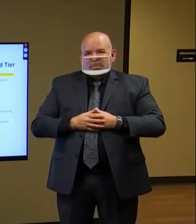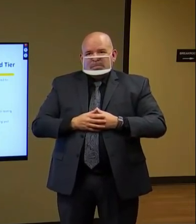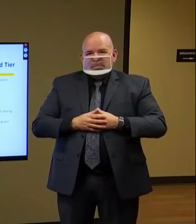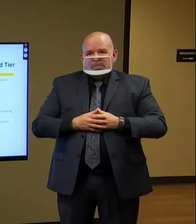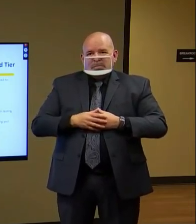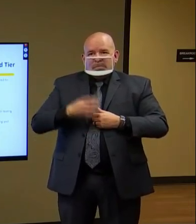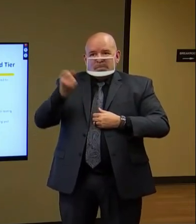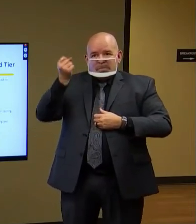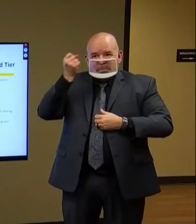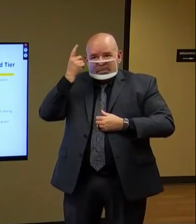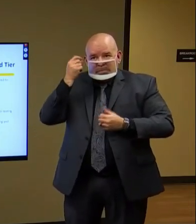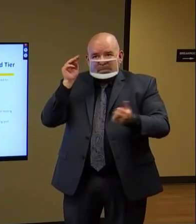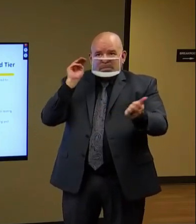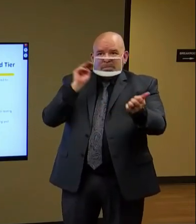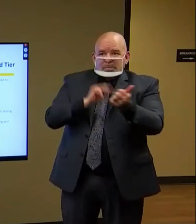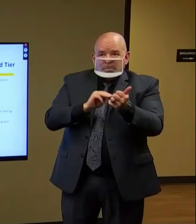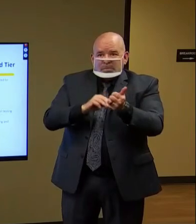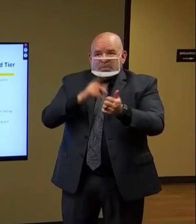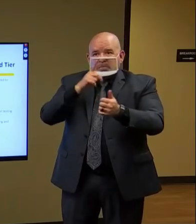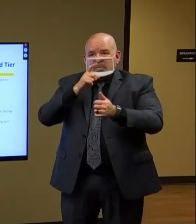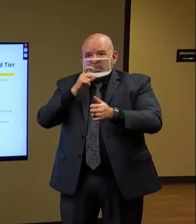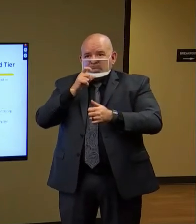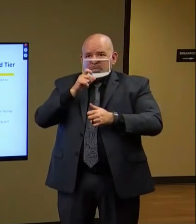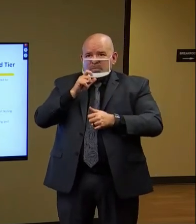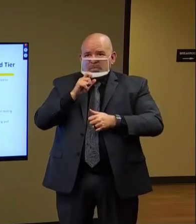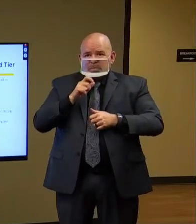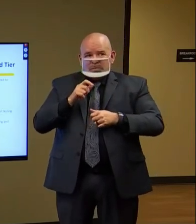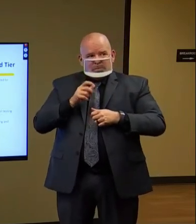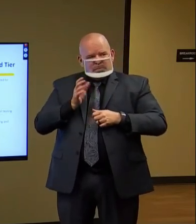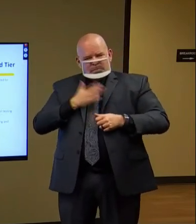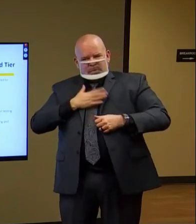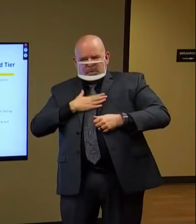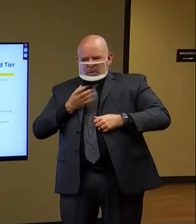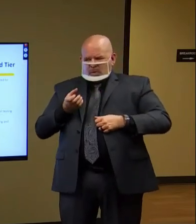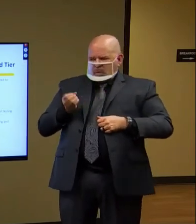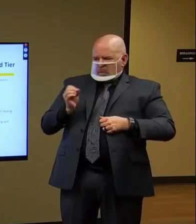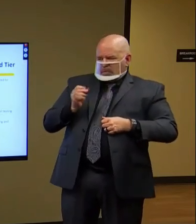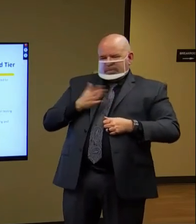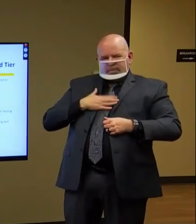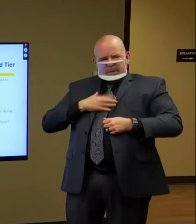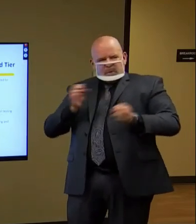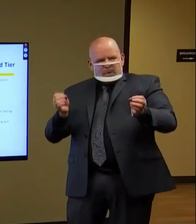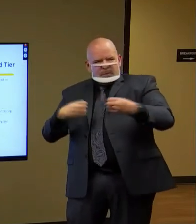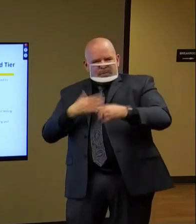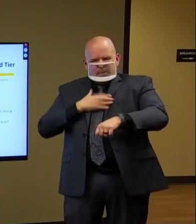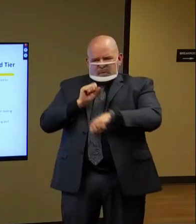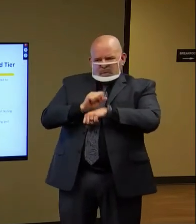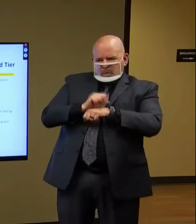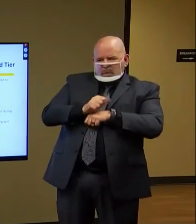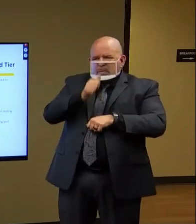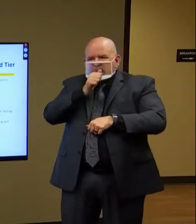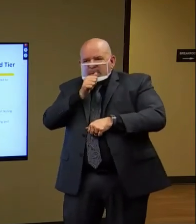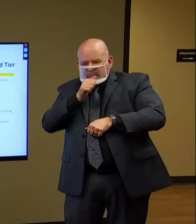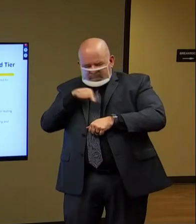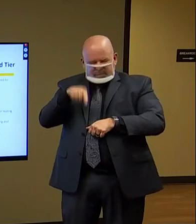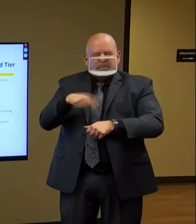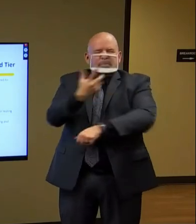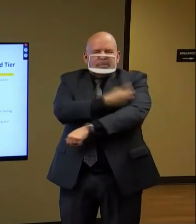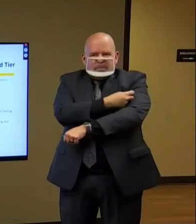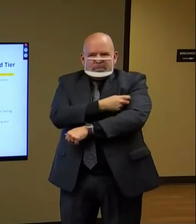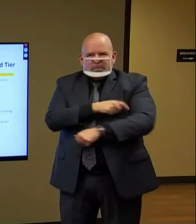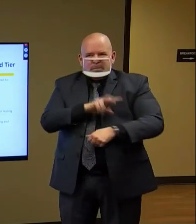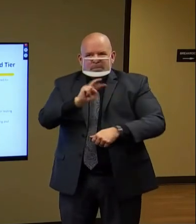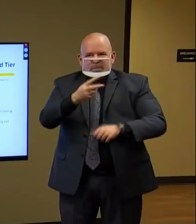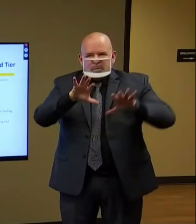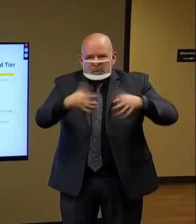care settings. What they added was healthcare workers in corrections and detention facilities as part of this specifically. But